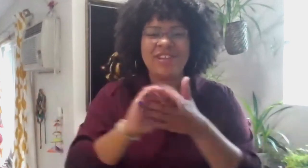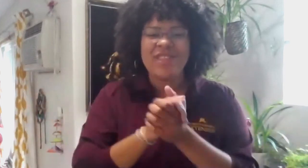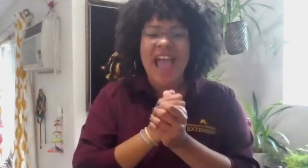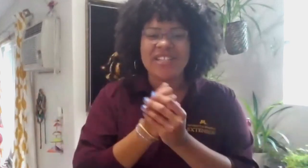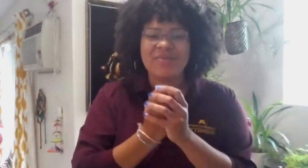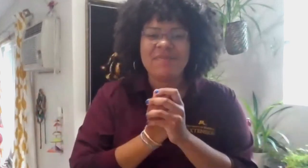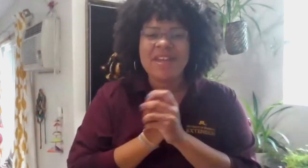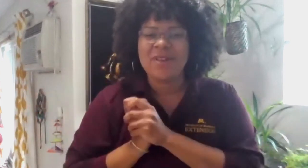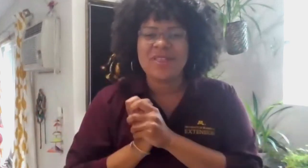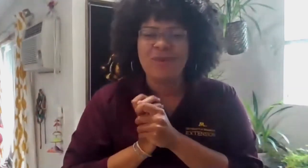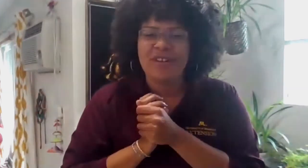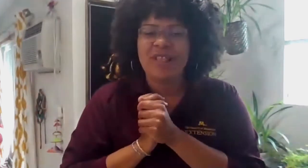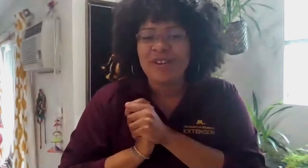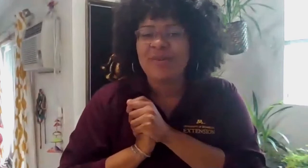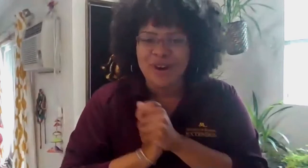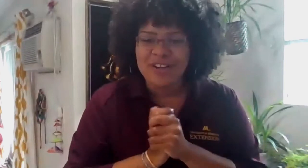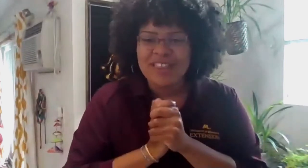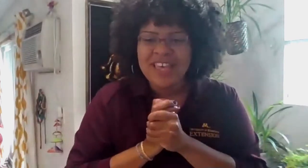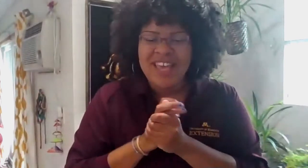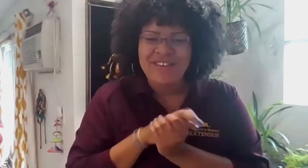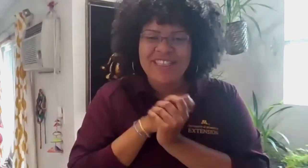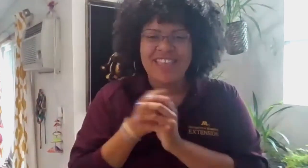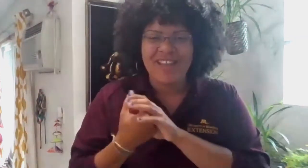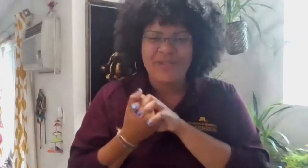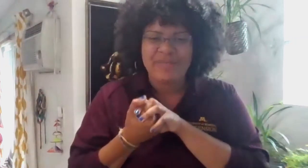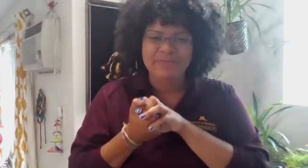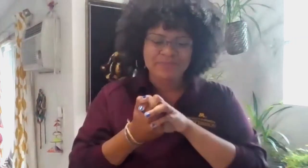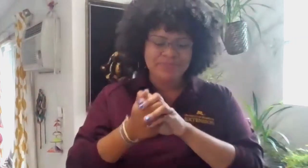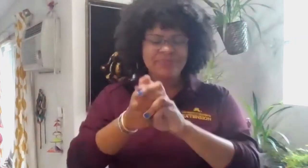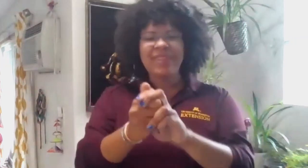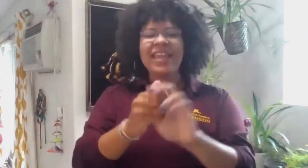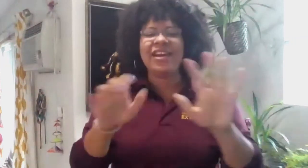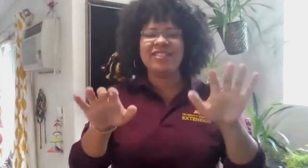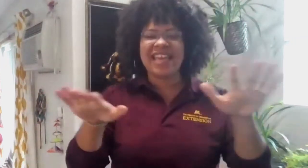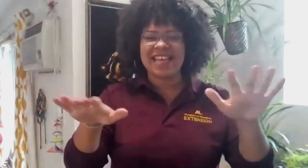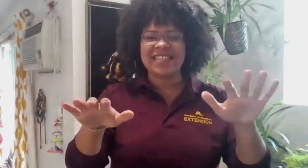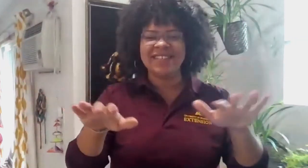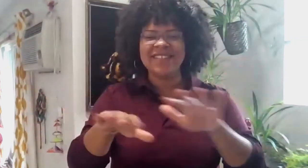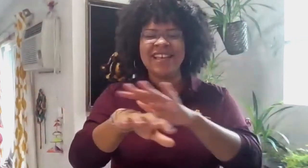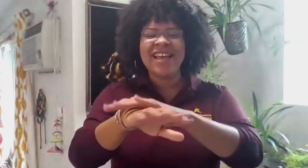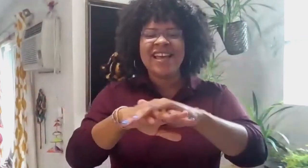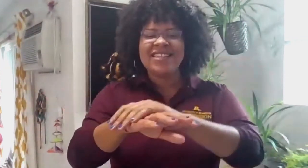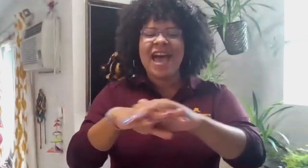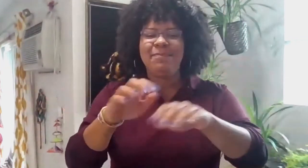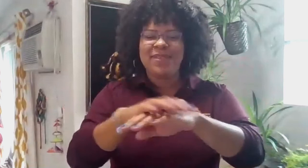can do the actions with me, and once you learn the words, you can sing along with me. And it goes like this. Tops